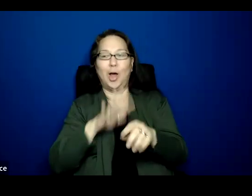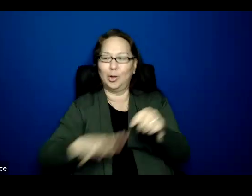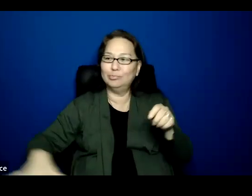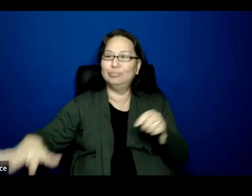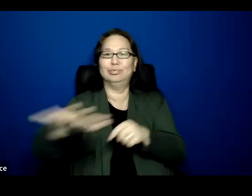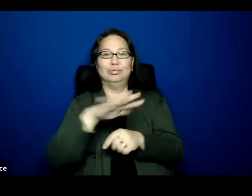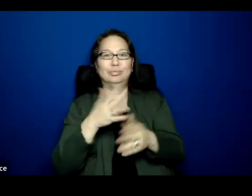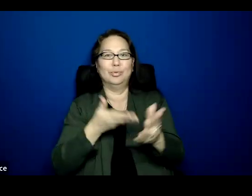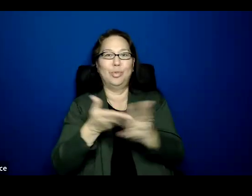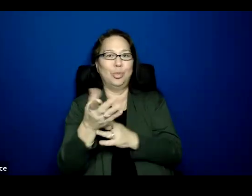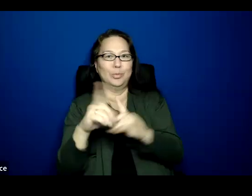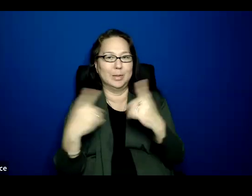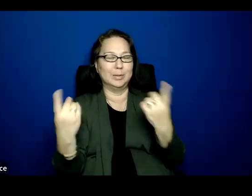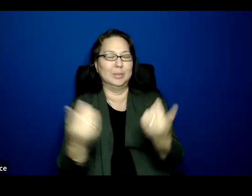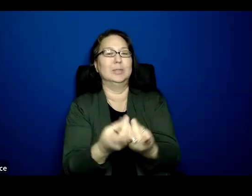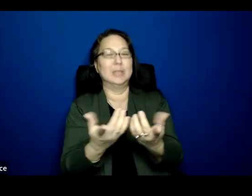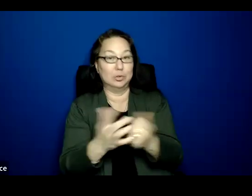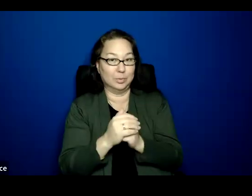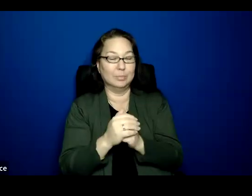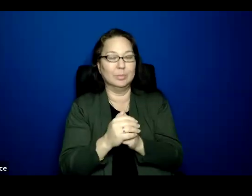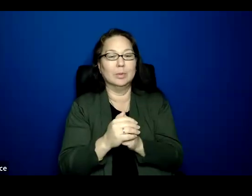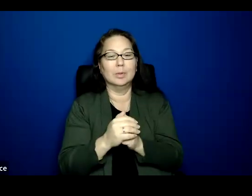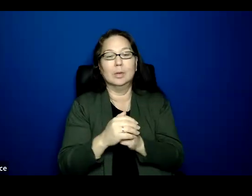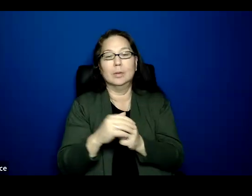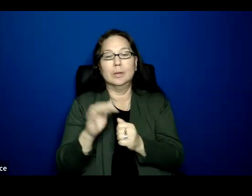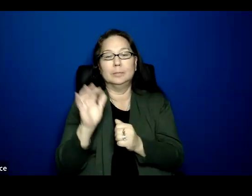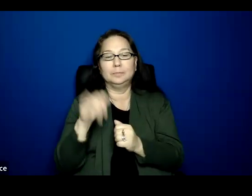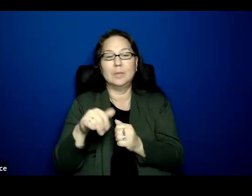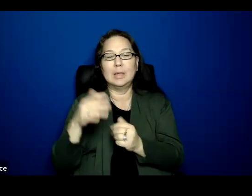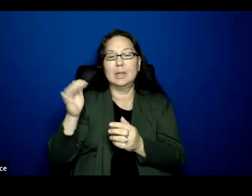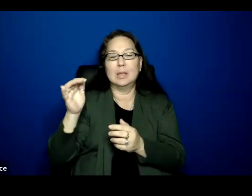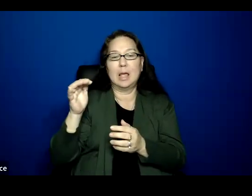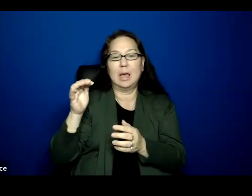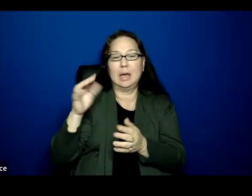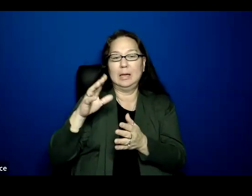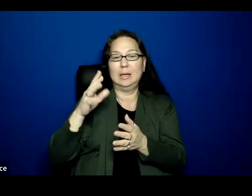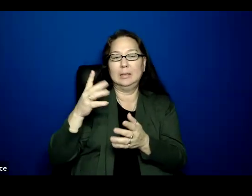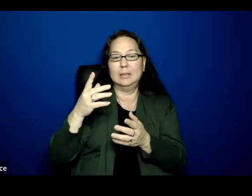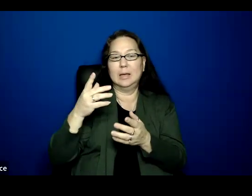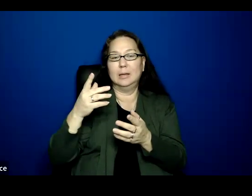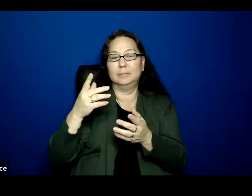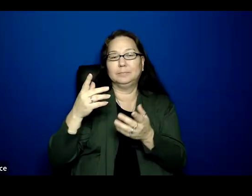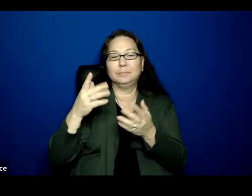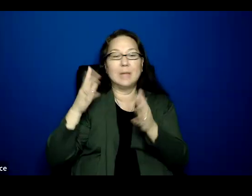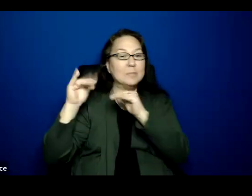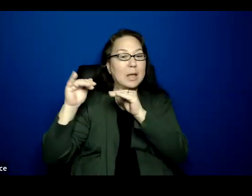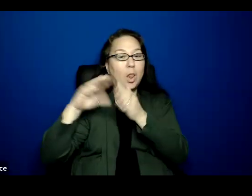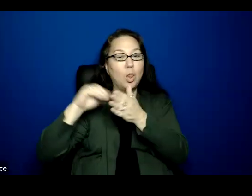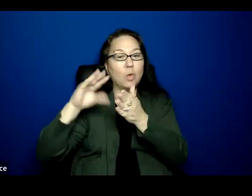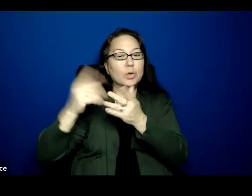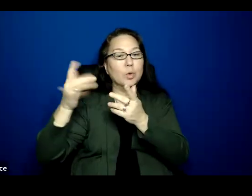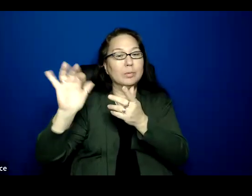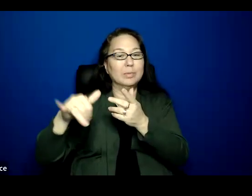first PLC for expeditionary learning was this past 2 weeks ago. So we're trying to bring teachers across the district to have these conversations of